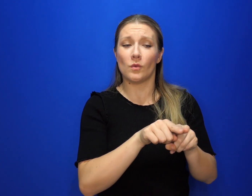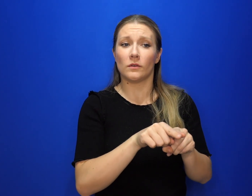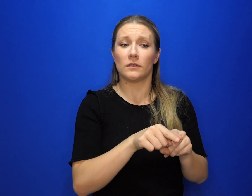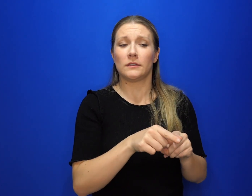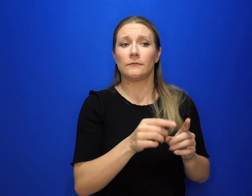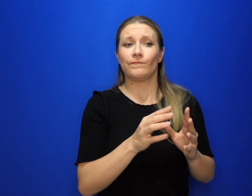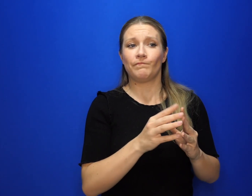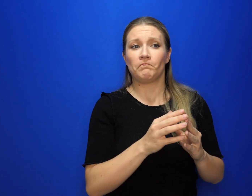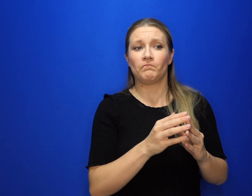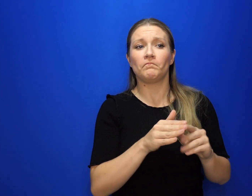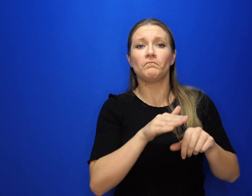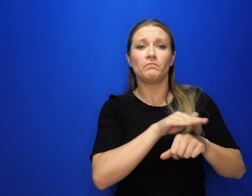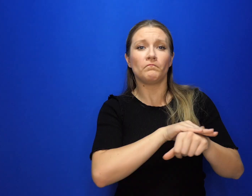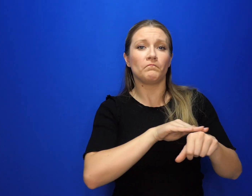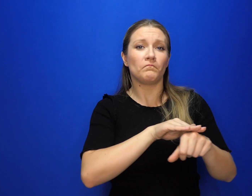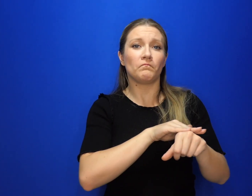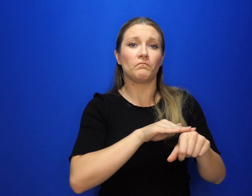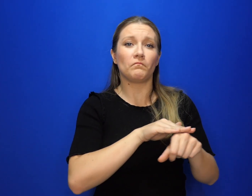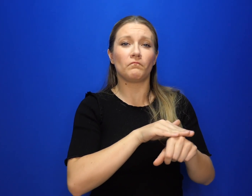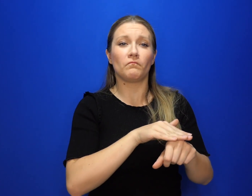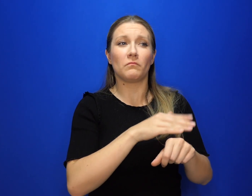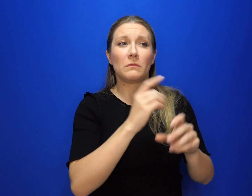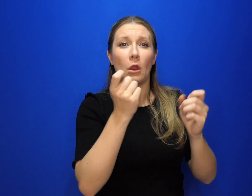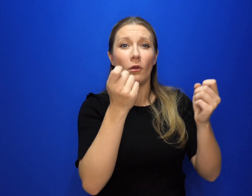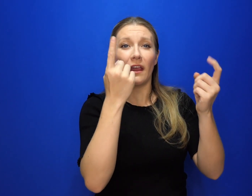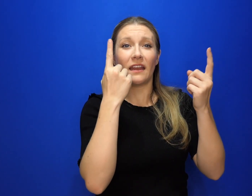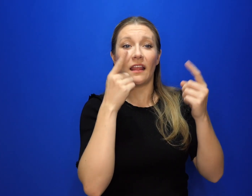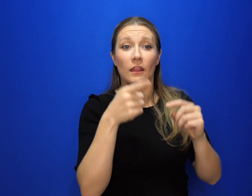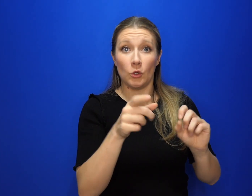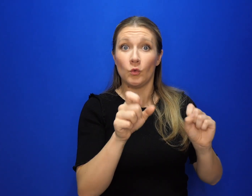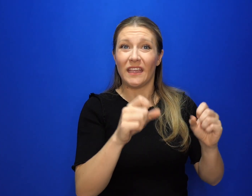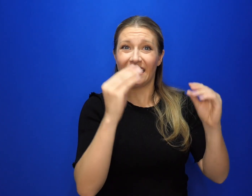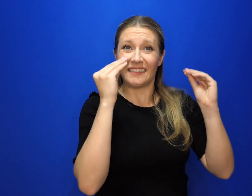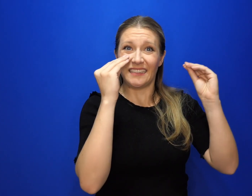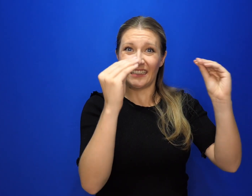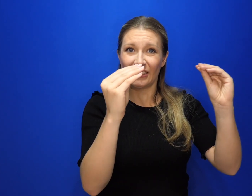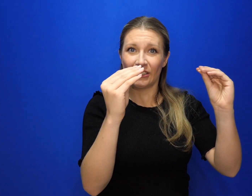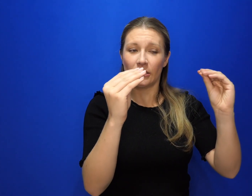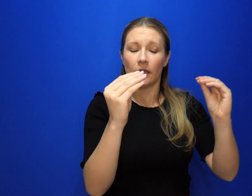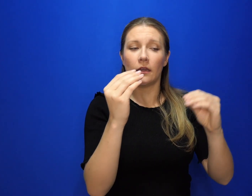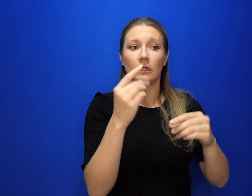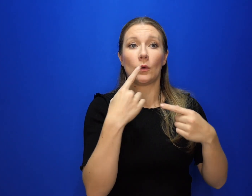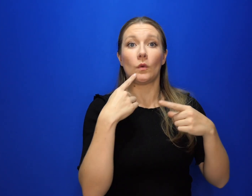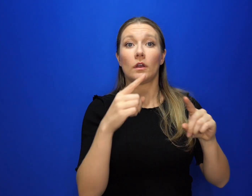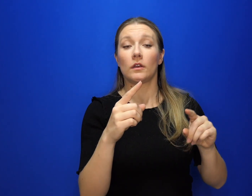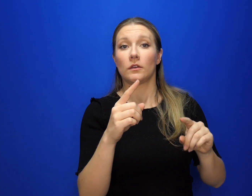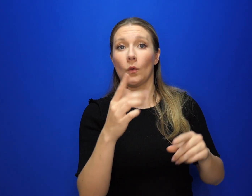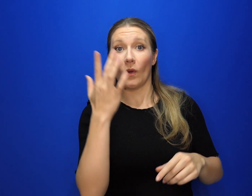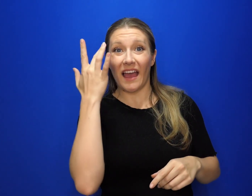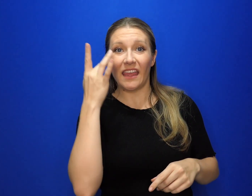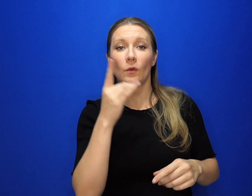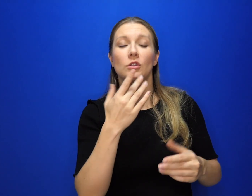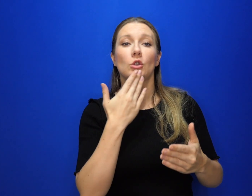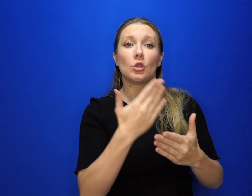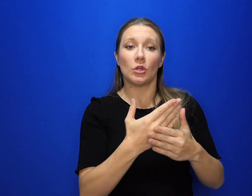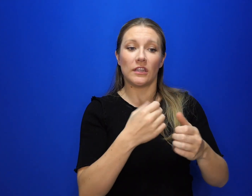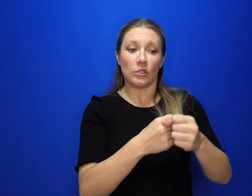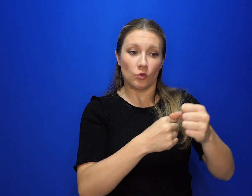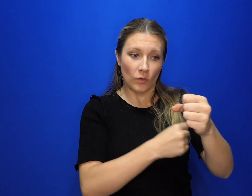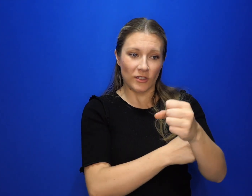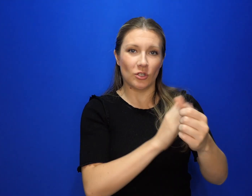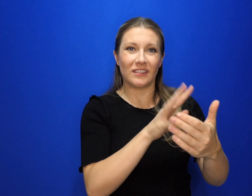a baseline that you could teach that worked easily because it was a